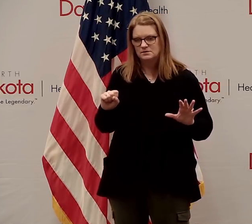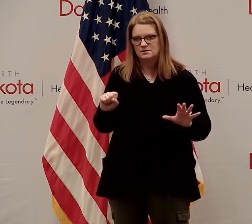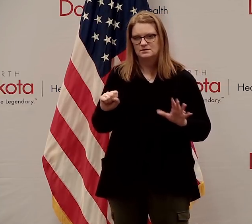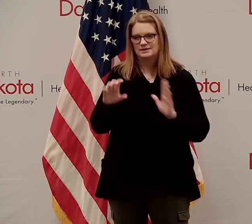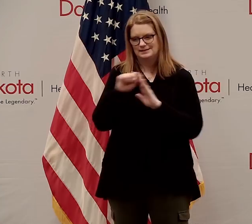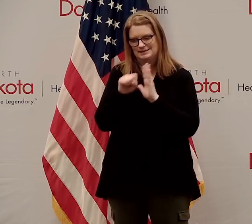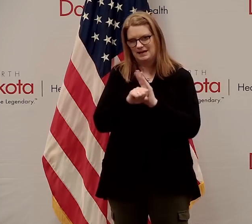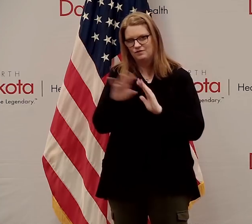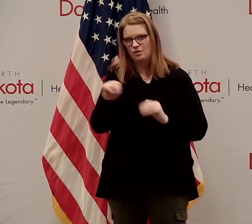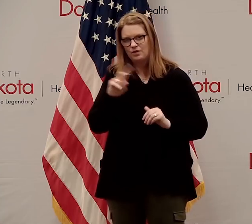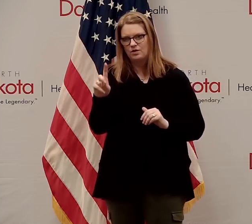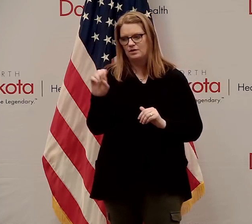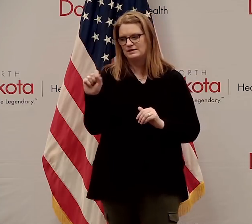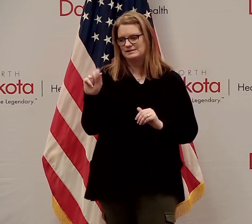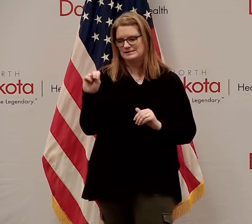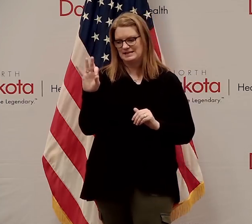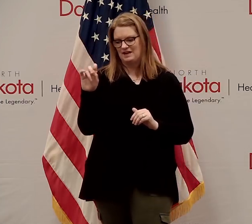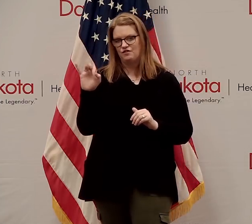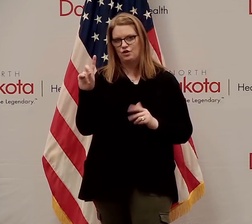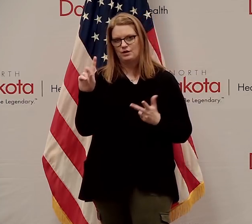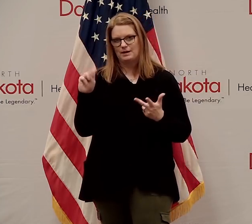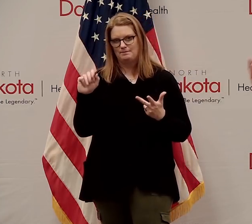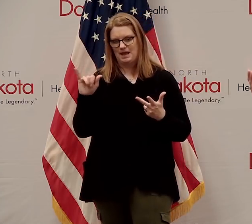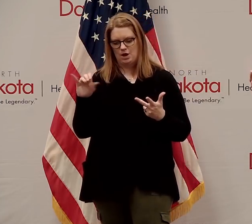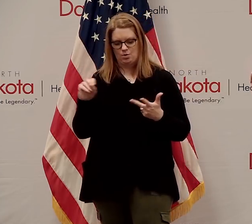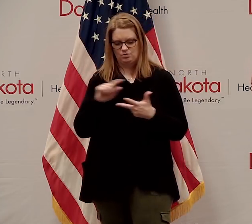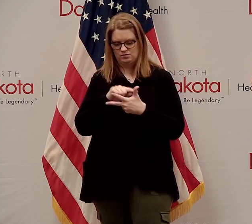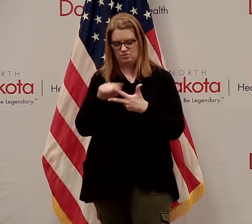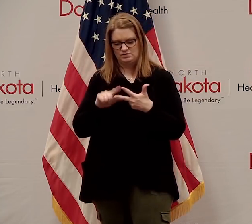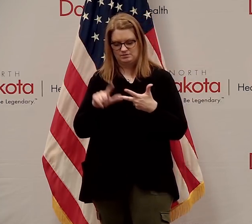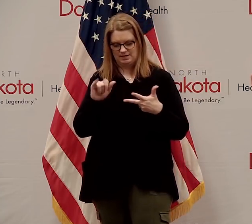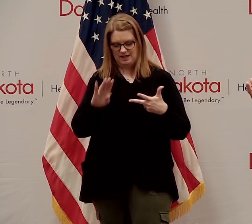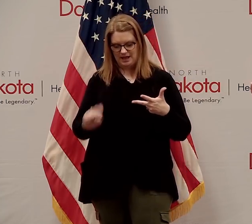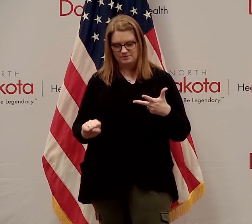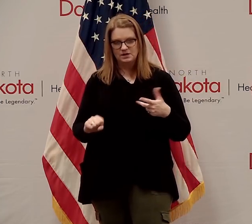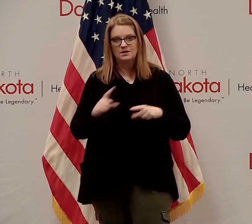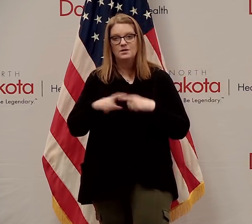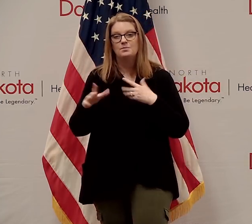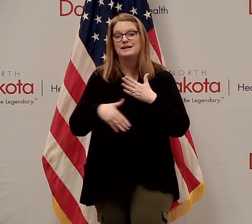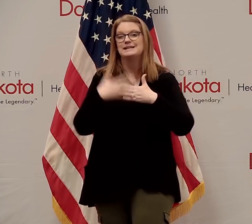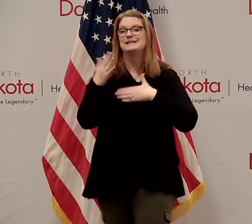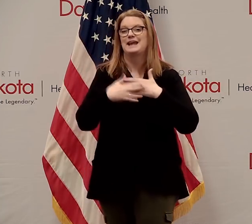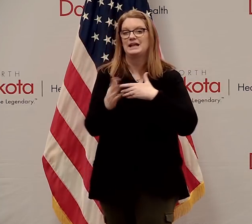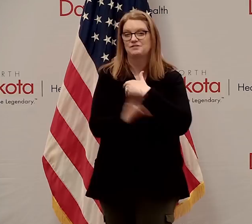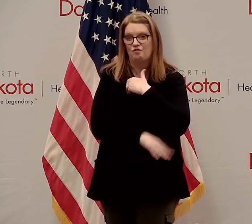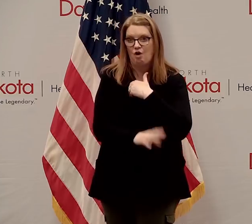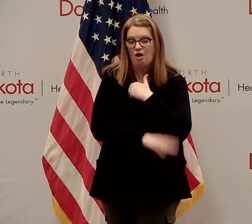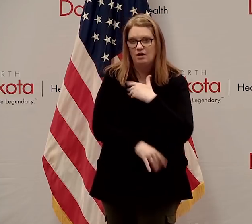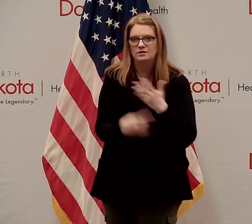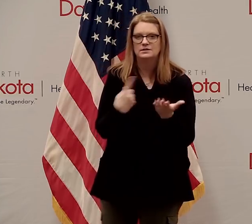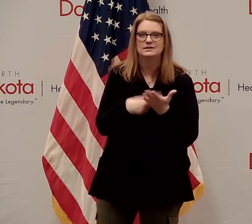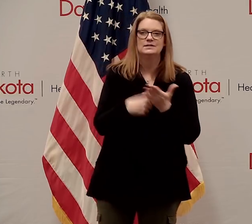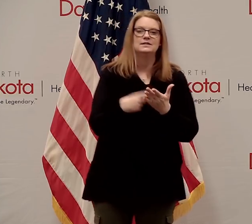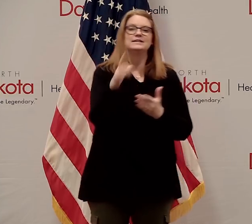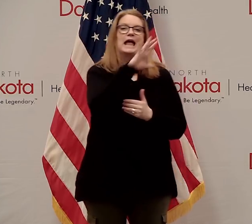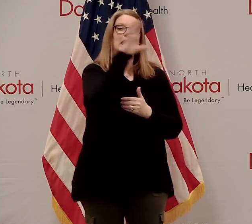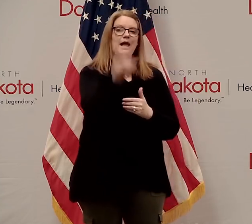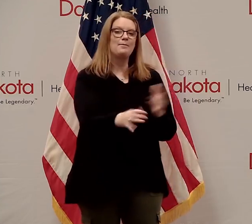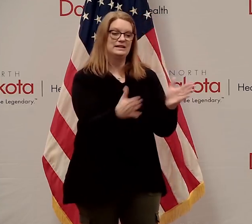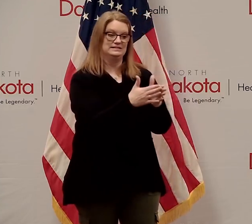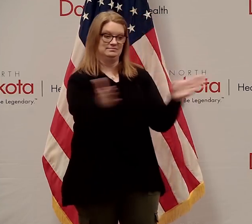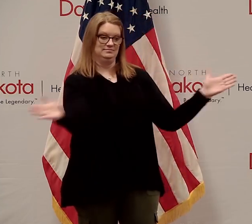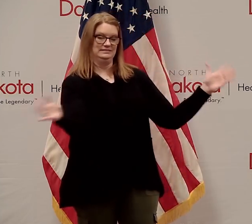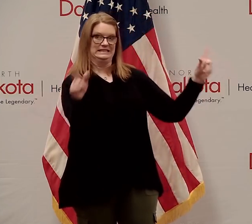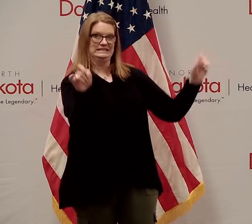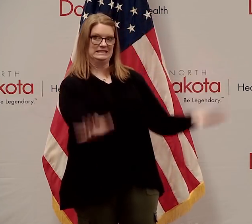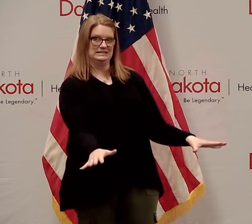state of North Dakota, Sanford, Mayo. When we're talking about testing next fall, we're going to be talking about companies doing testing, because companies